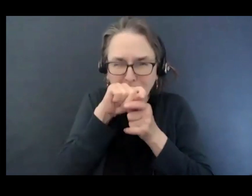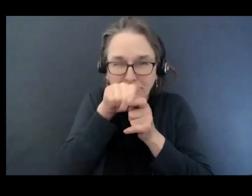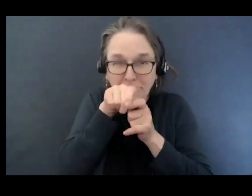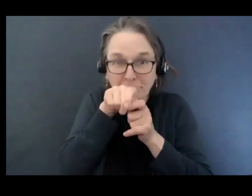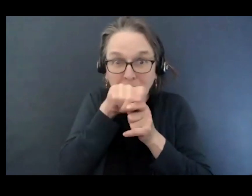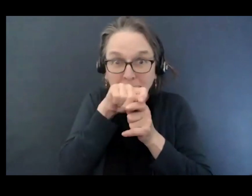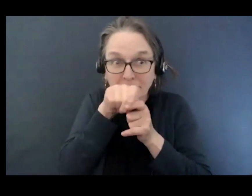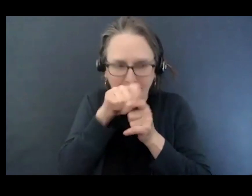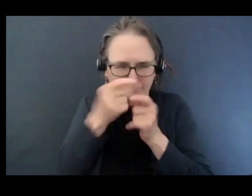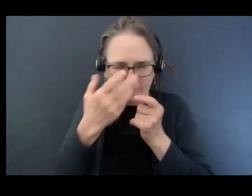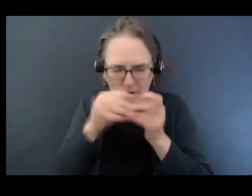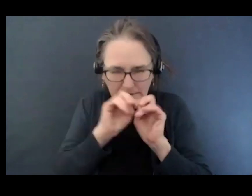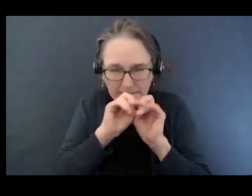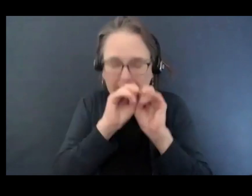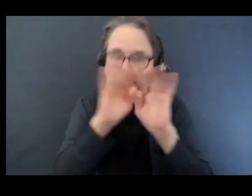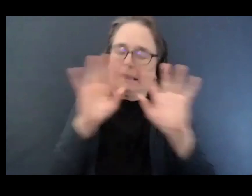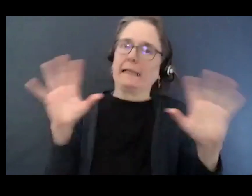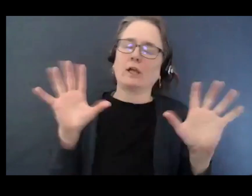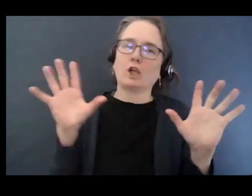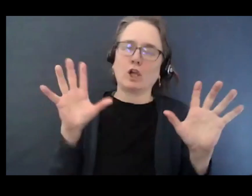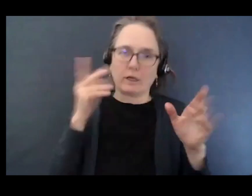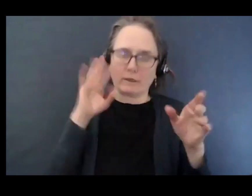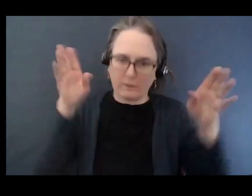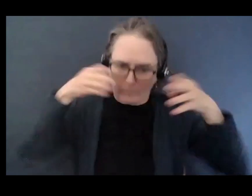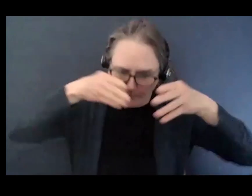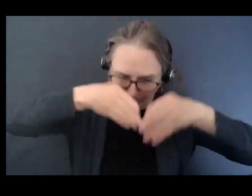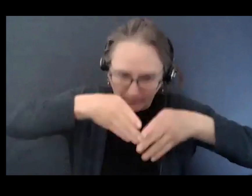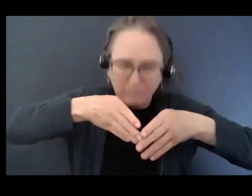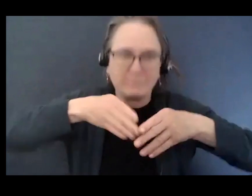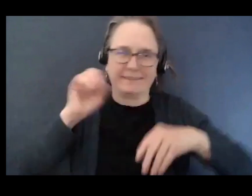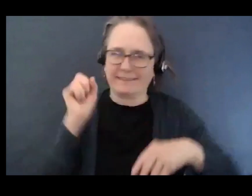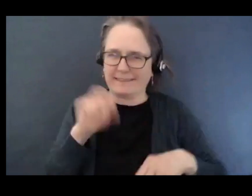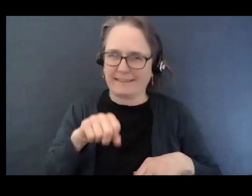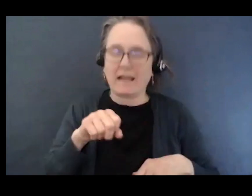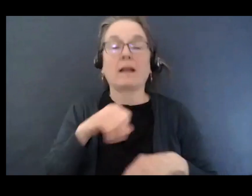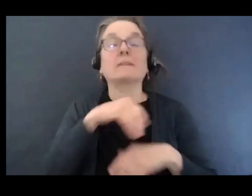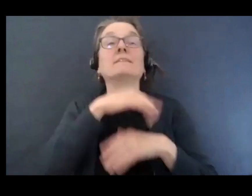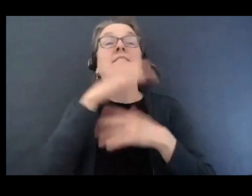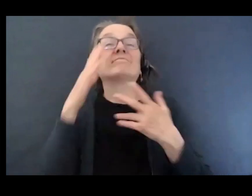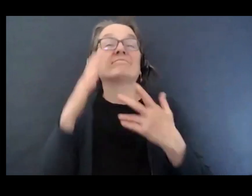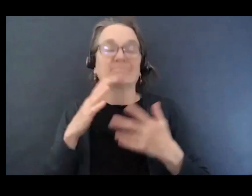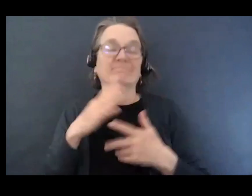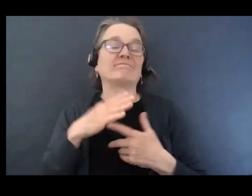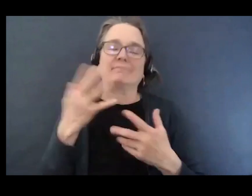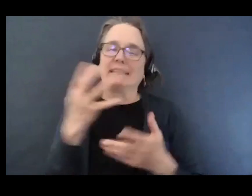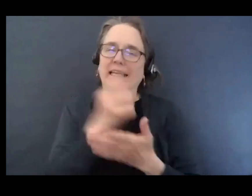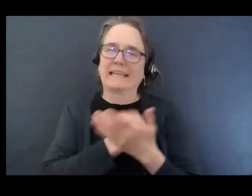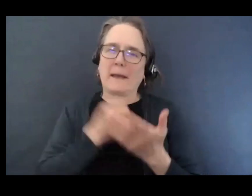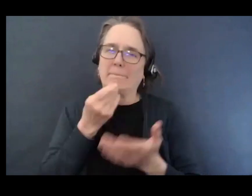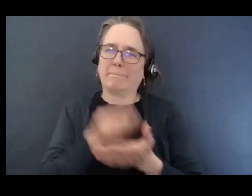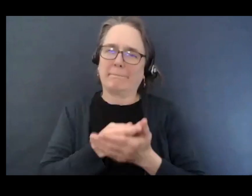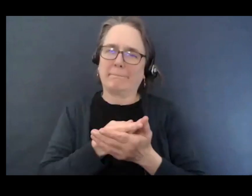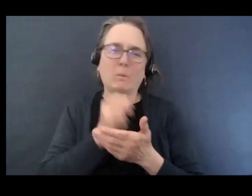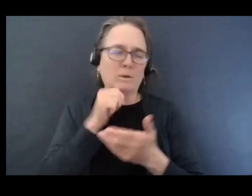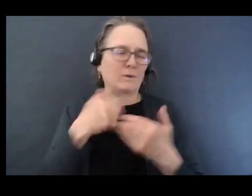between those two and OSM, we can do this wherever we want. We don't have income. That is the trick. Is